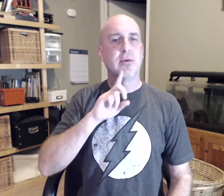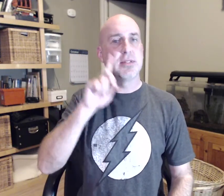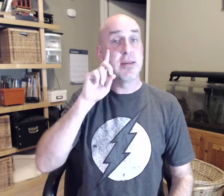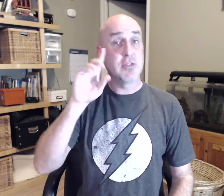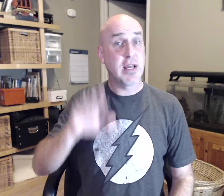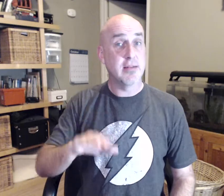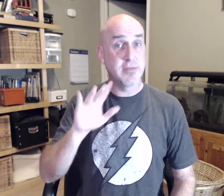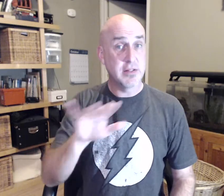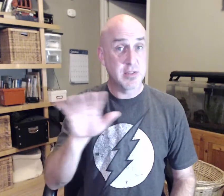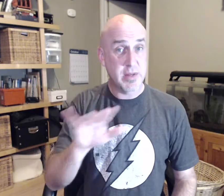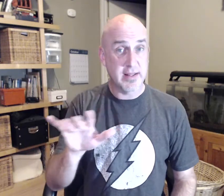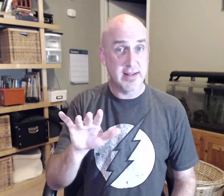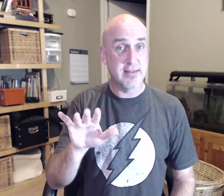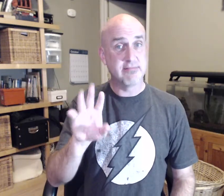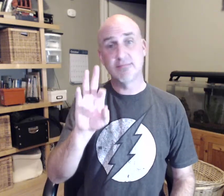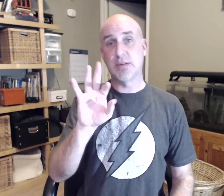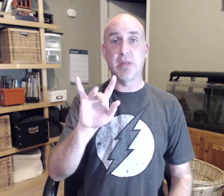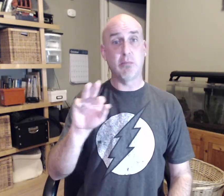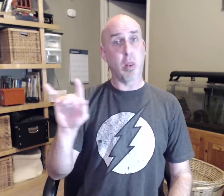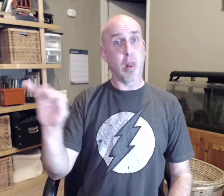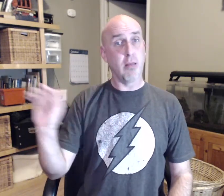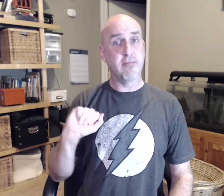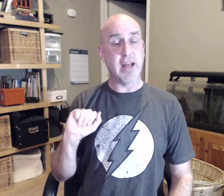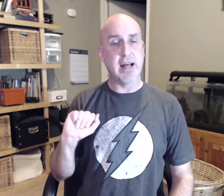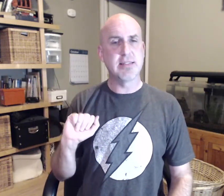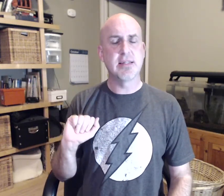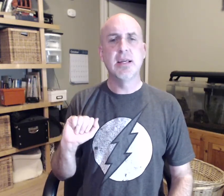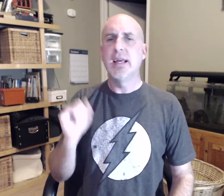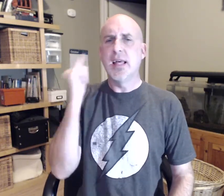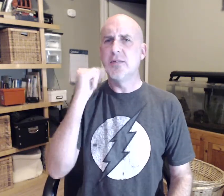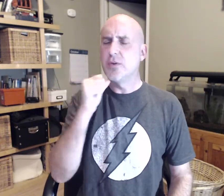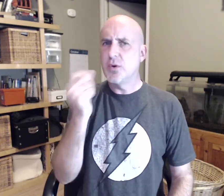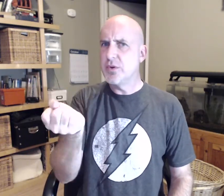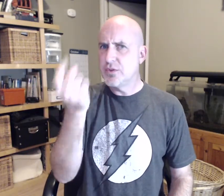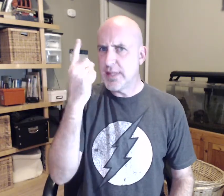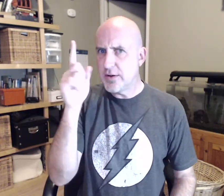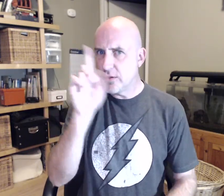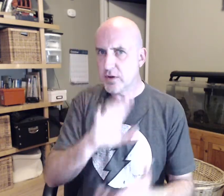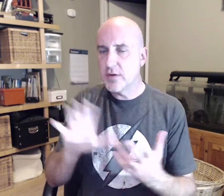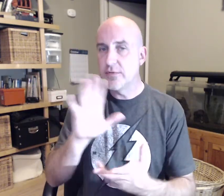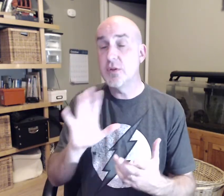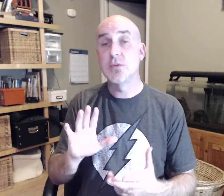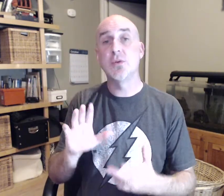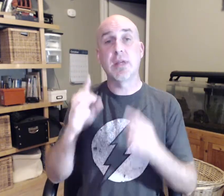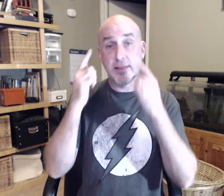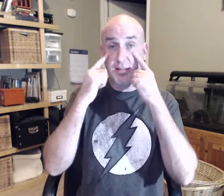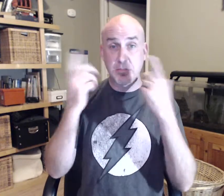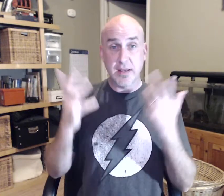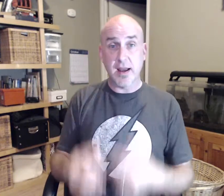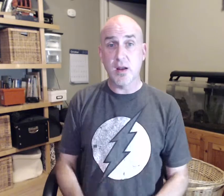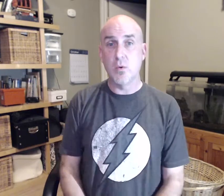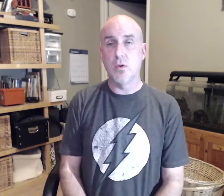deaf child fingerspelling something fast, and if you don't understand or you look confused, you'll get this big eye roll,